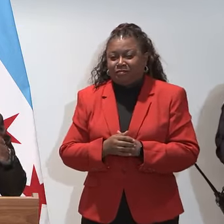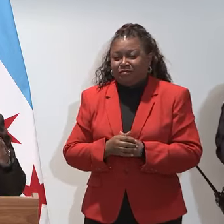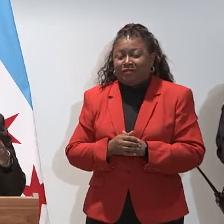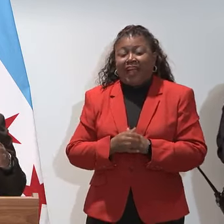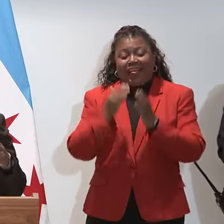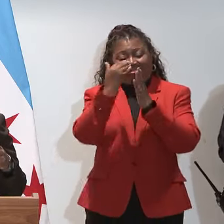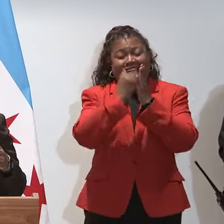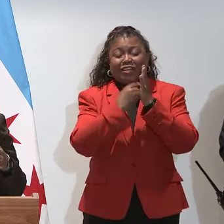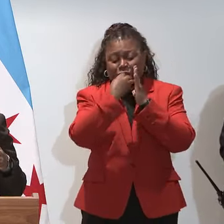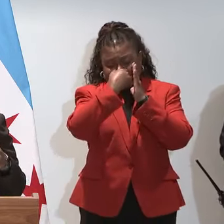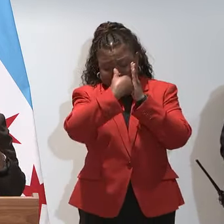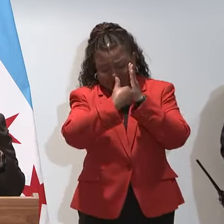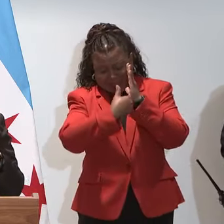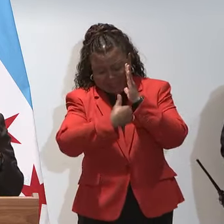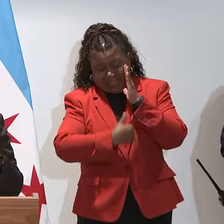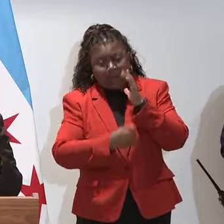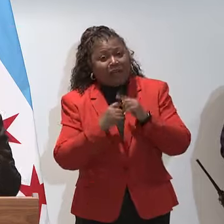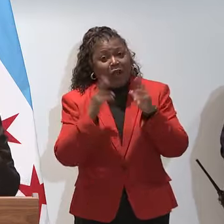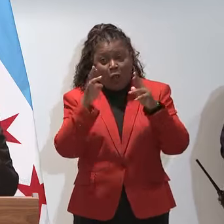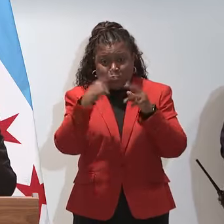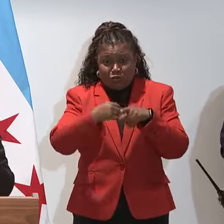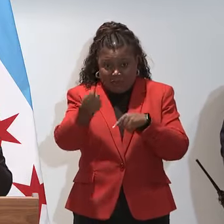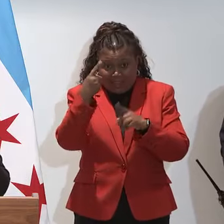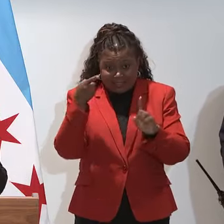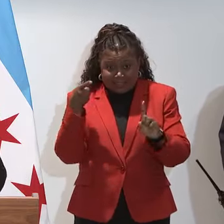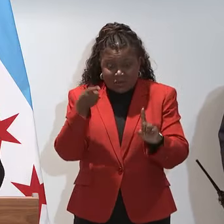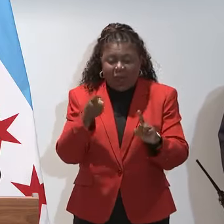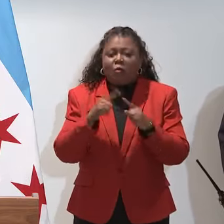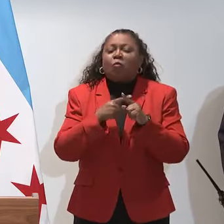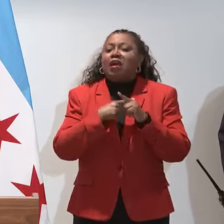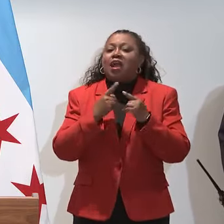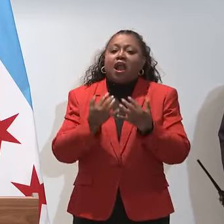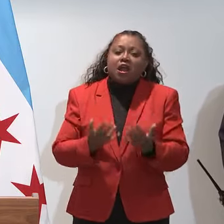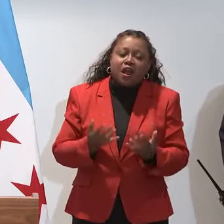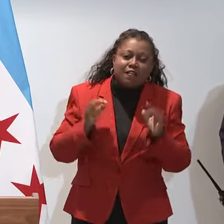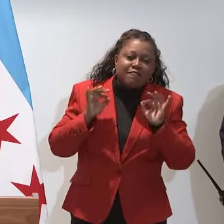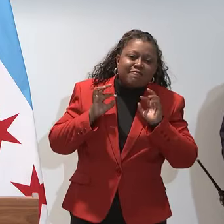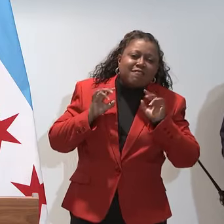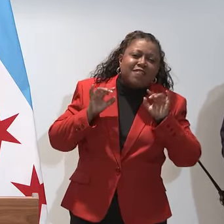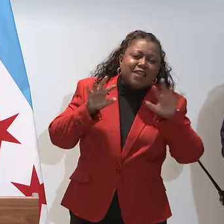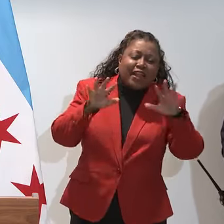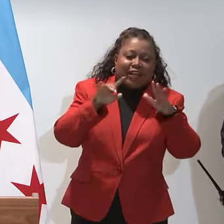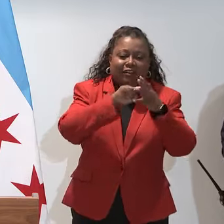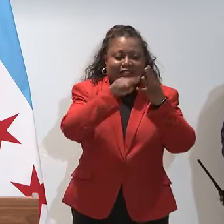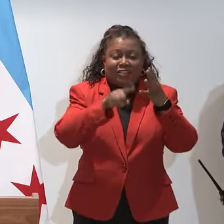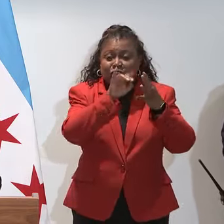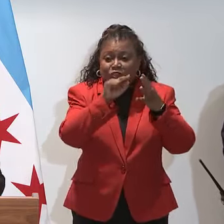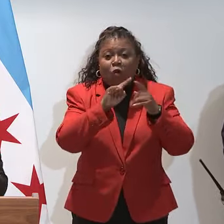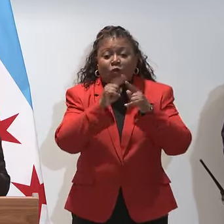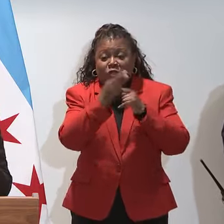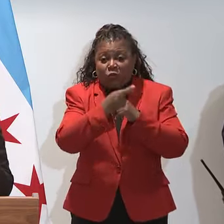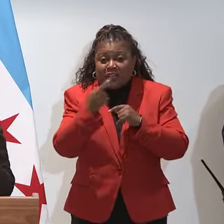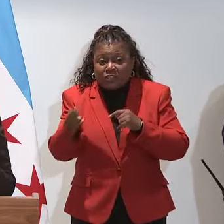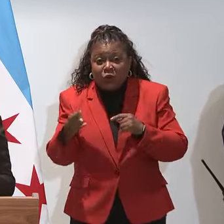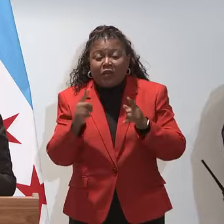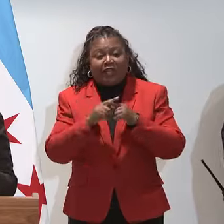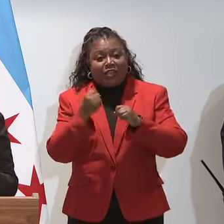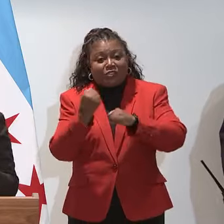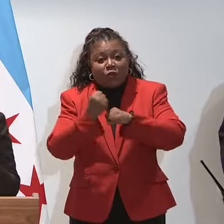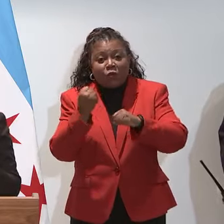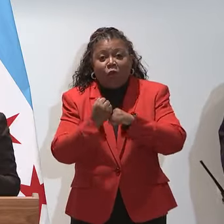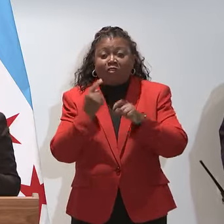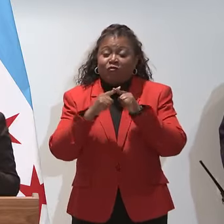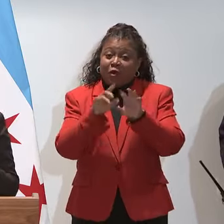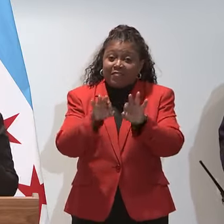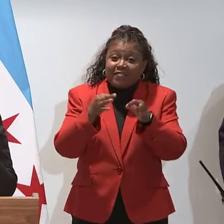The list really goes on, but I hope you get this point. We are flooding these zones with resources and supports